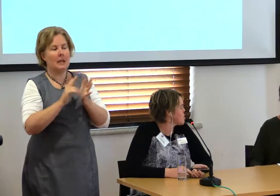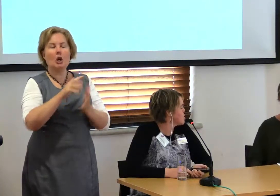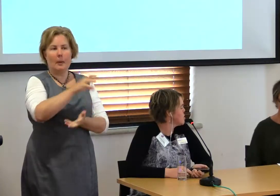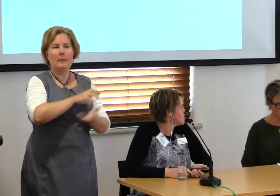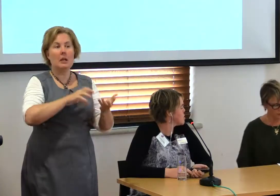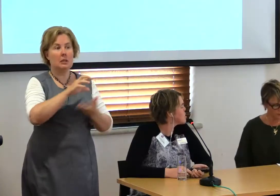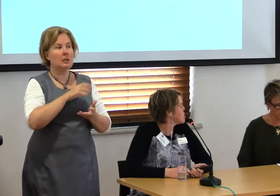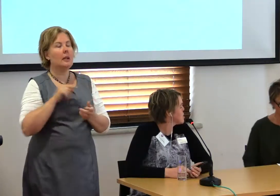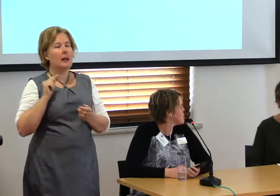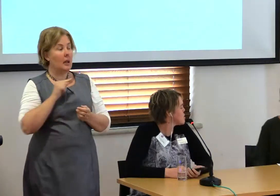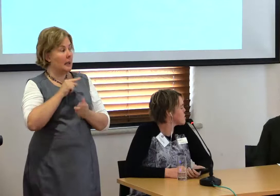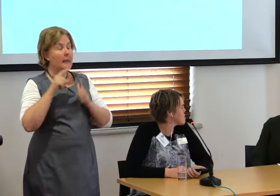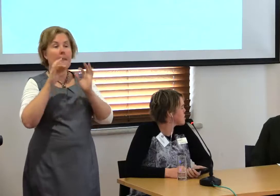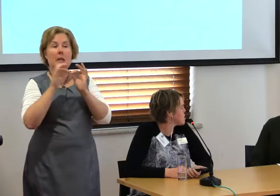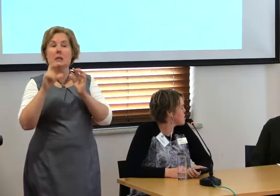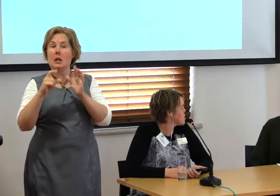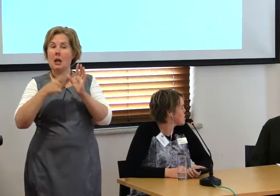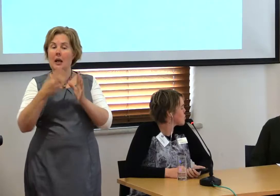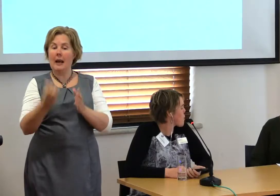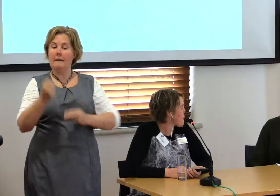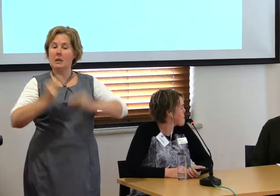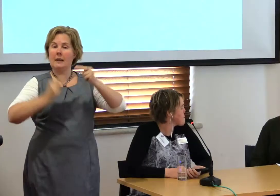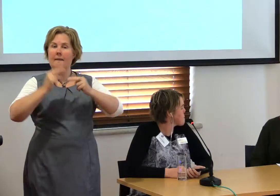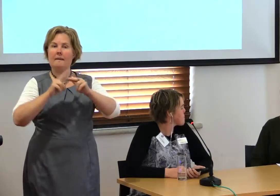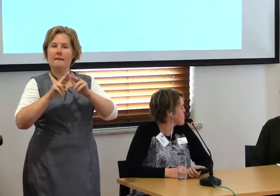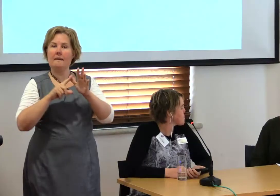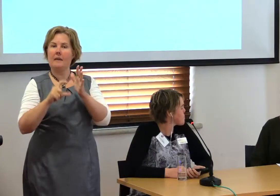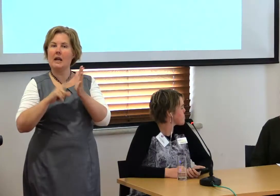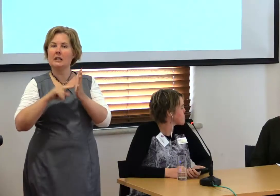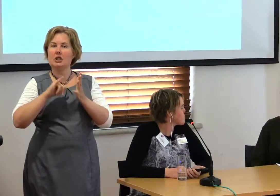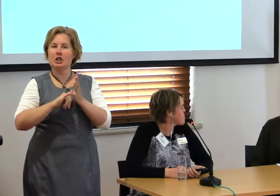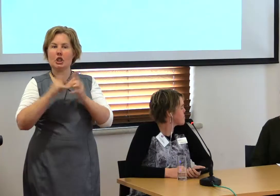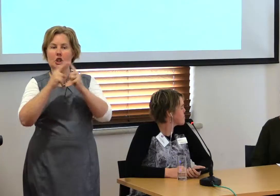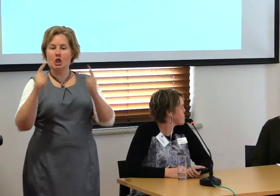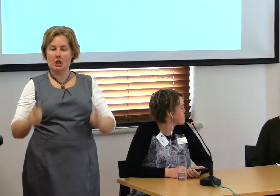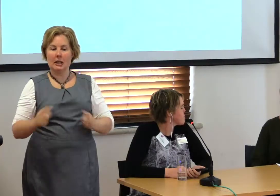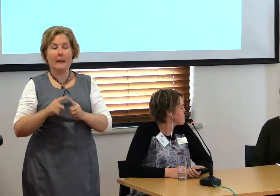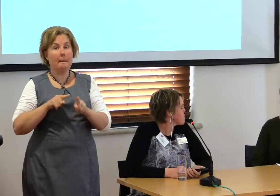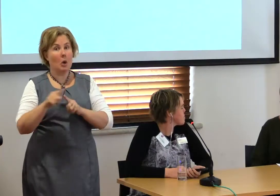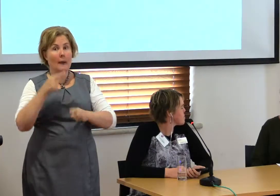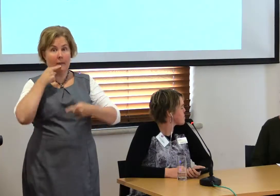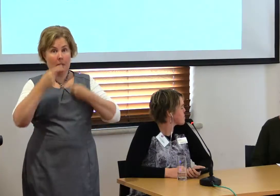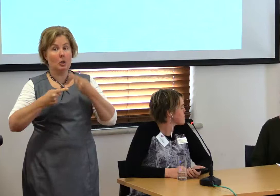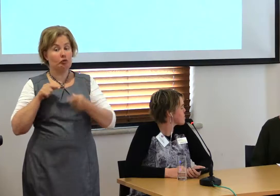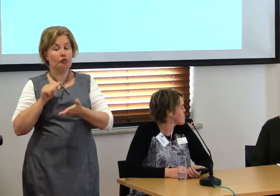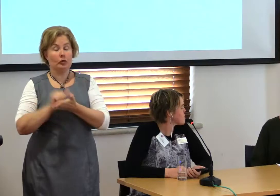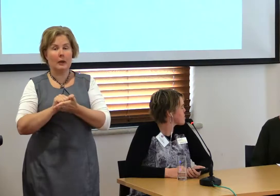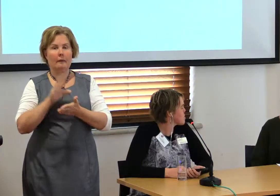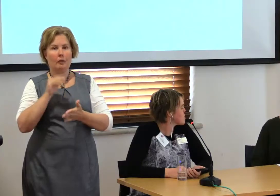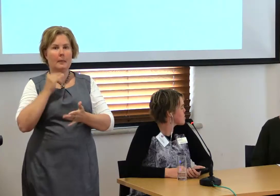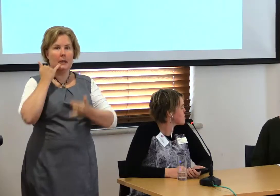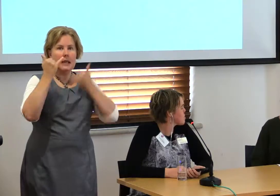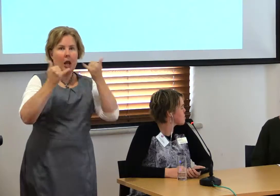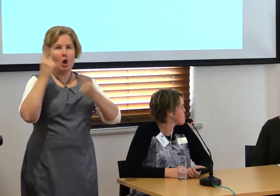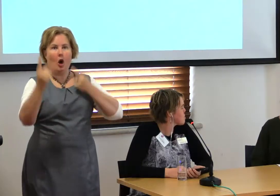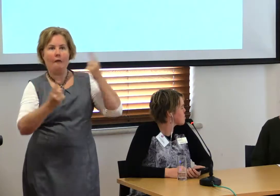right, Kristen? Yeah, that's right. So, and largely the information that's in our fact sheets came from the teleconferences that